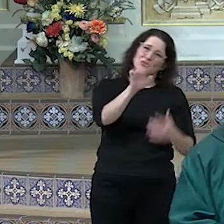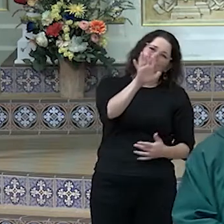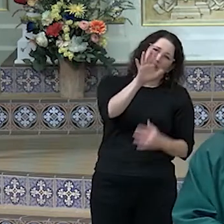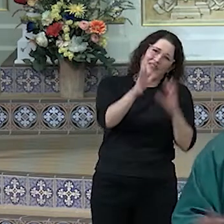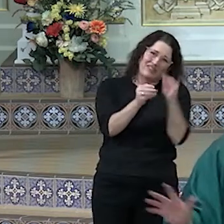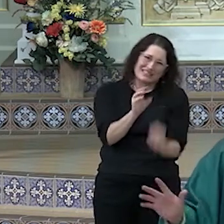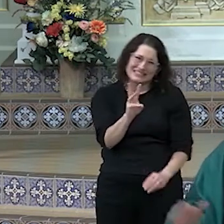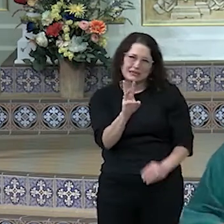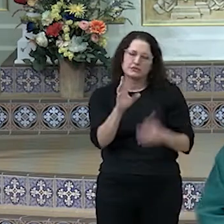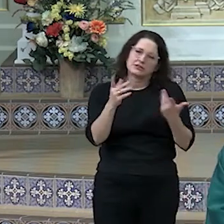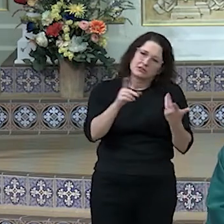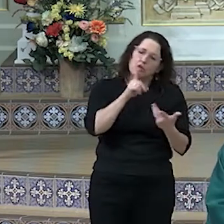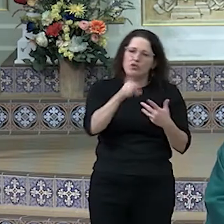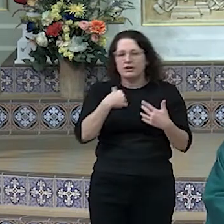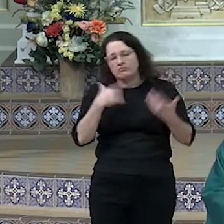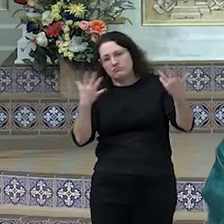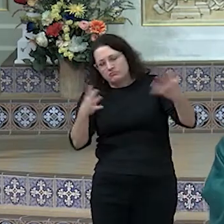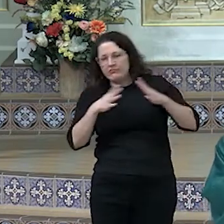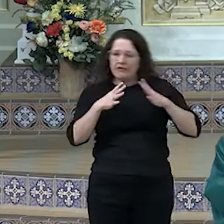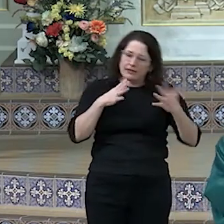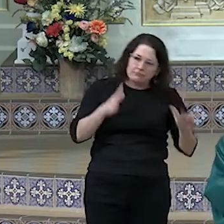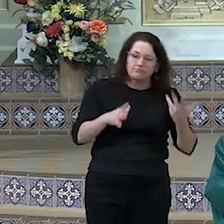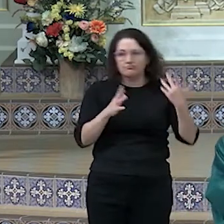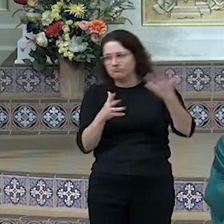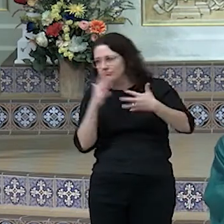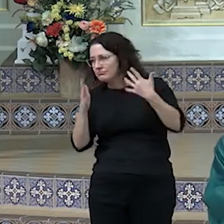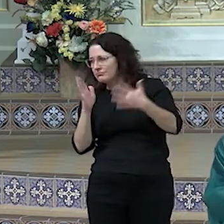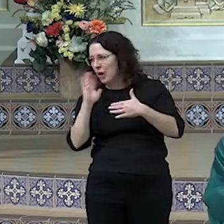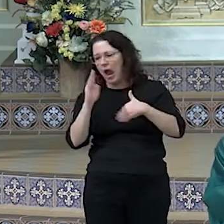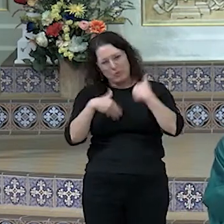we can do this, right? We got this. So,